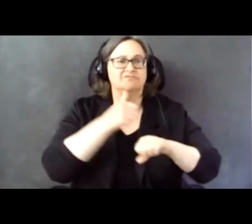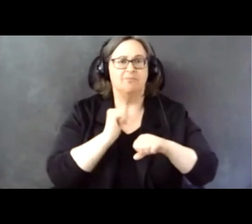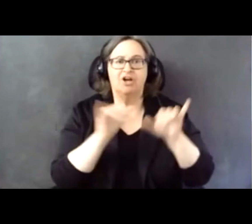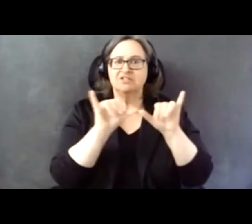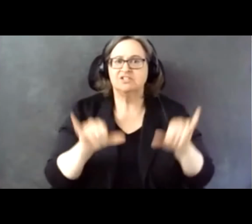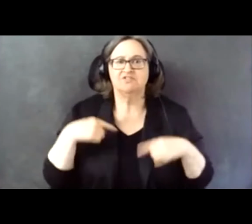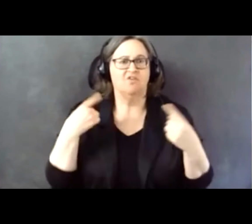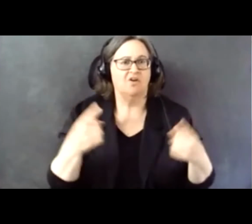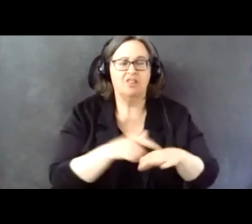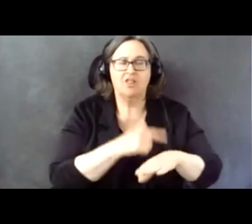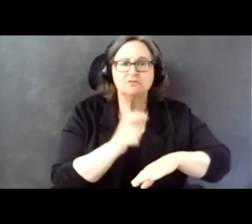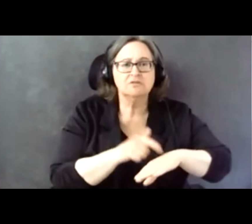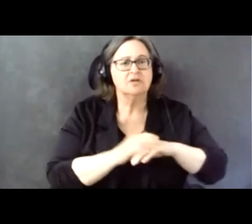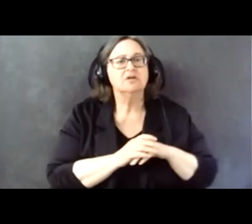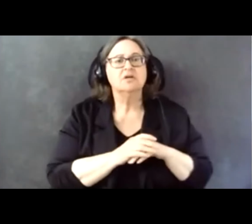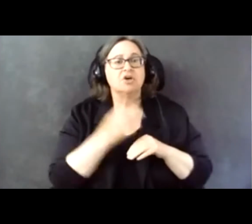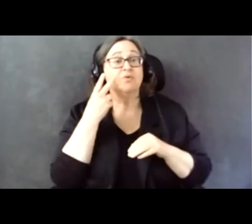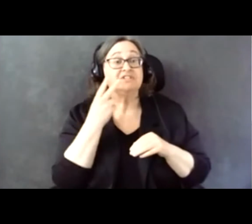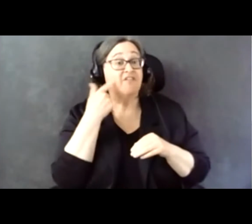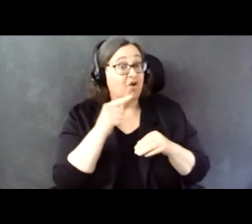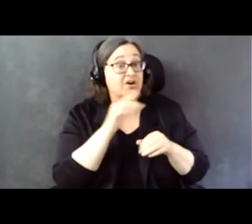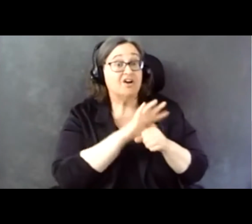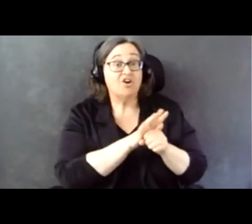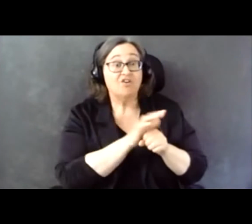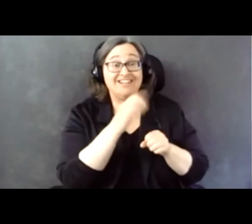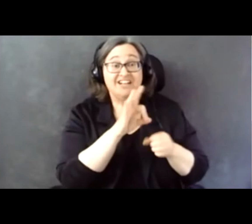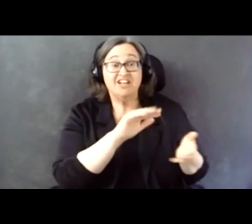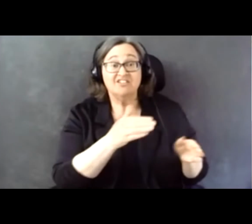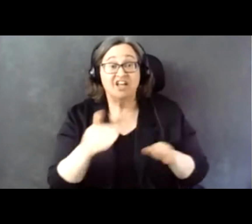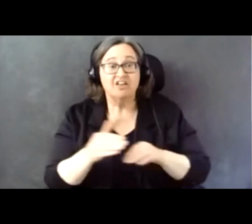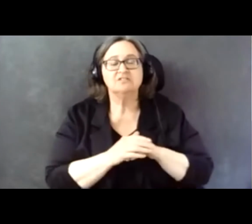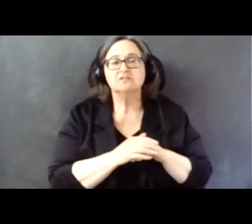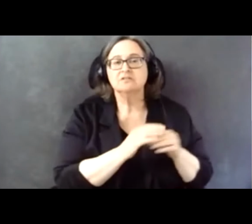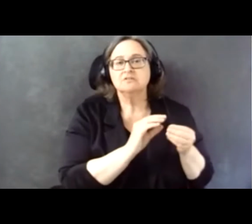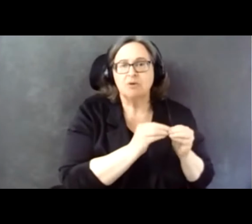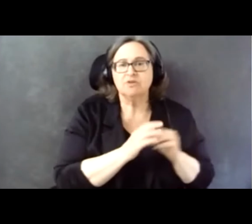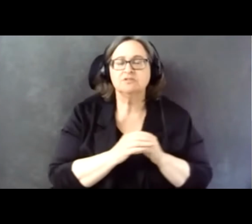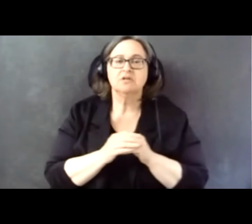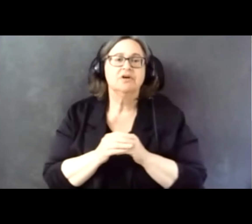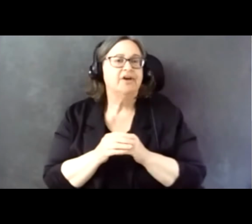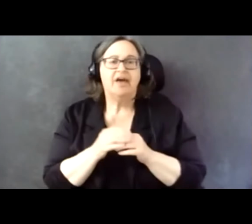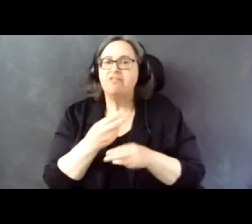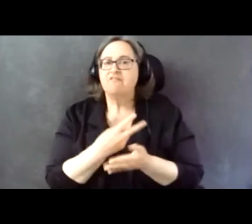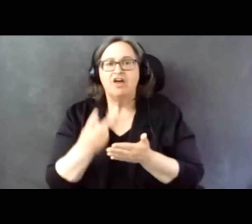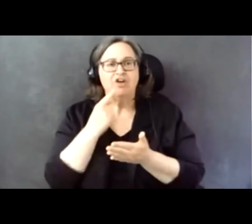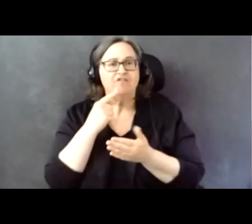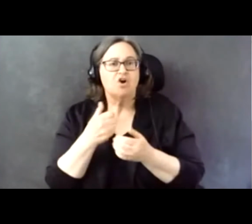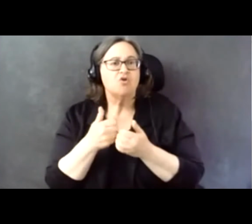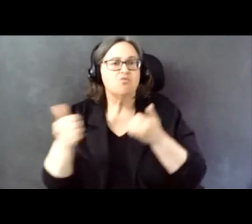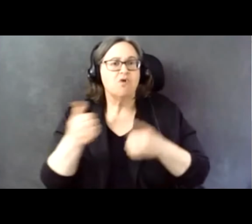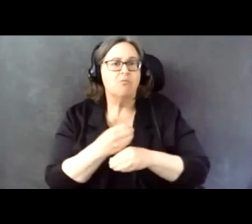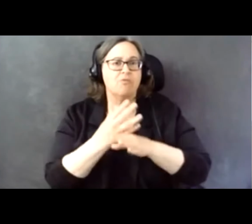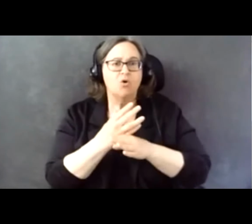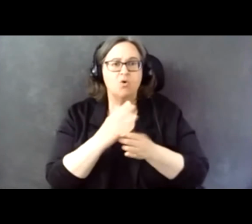we see this in the data on covet 19 fatalities and the failures of remote learning parents out there in the dramatic